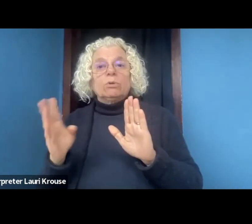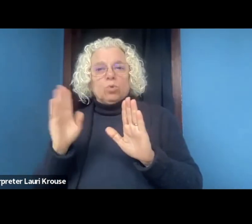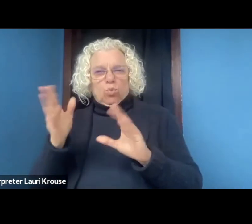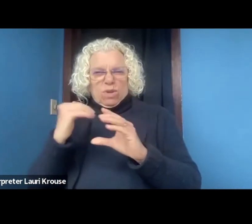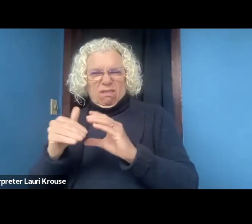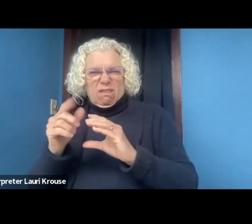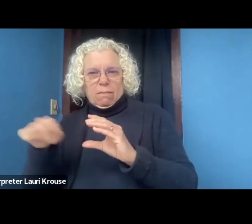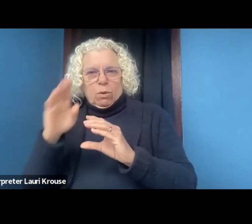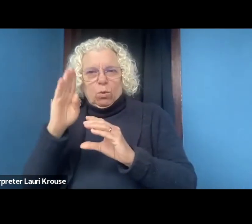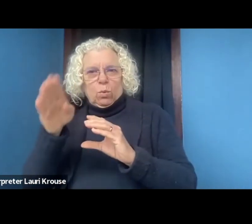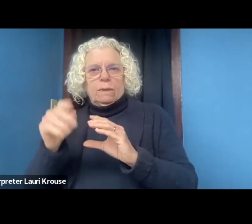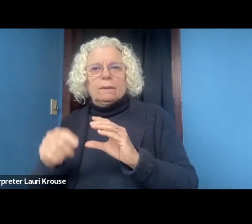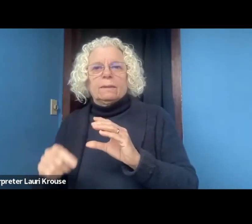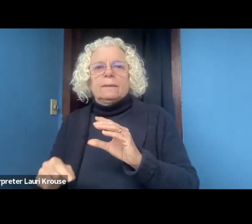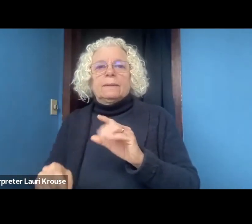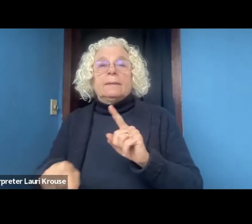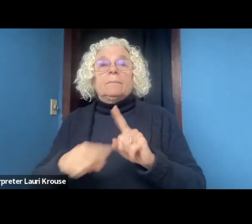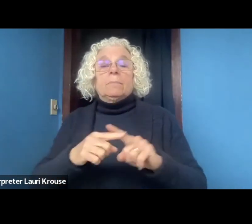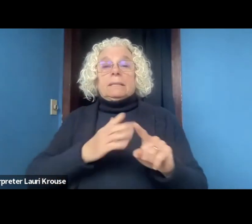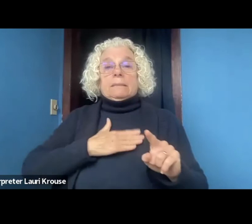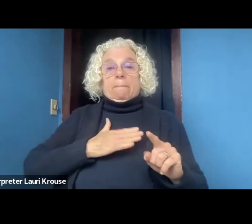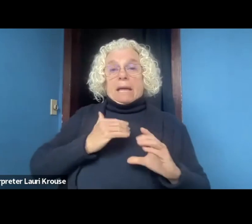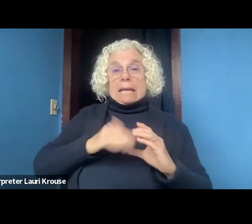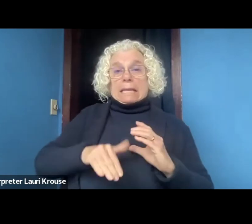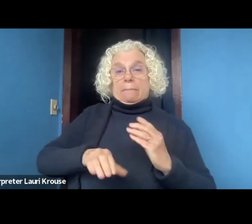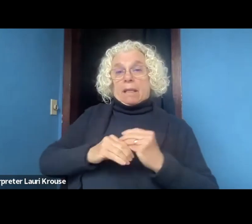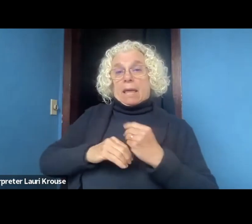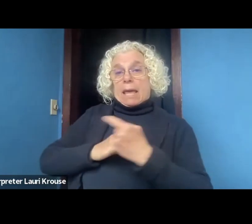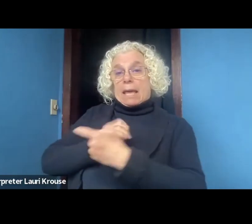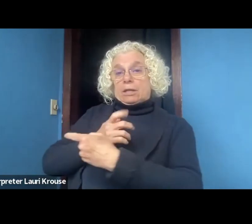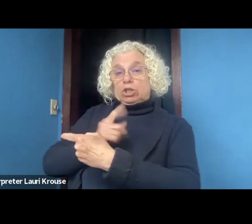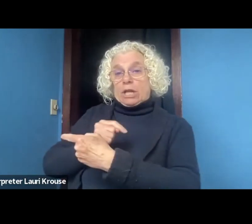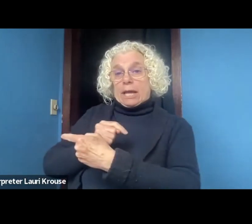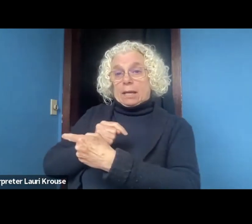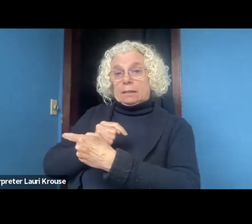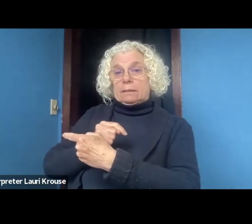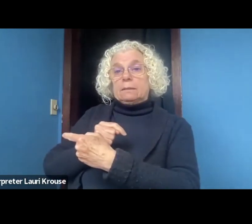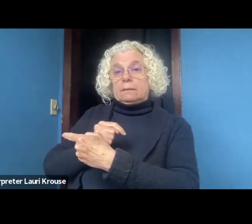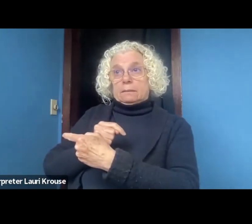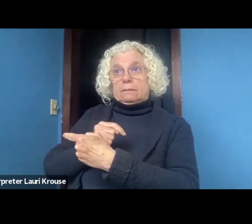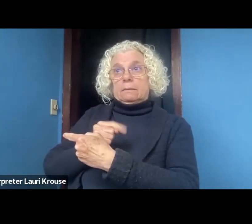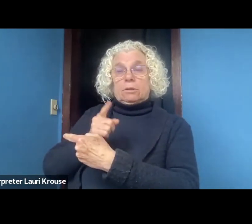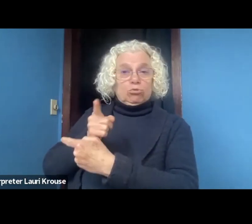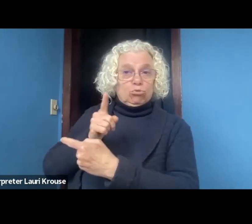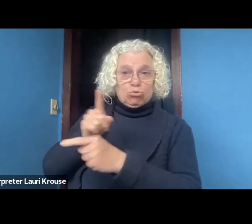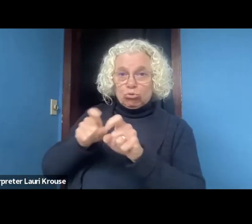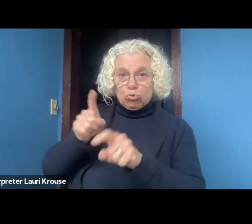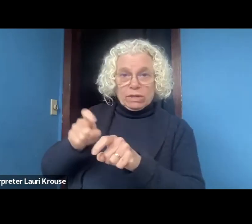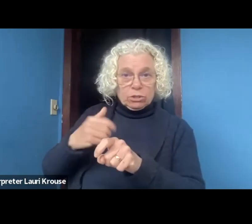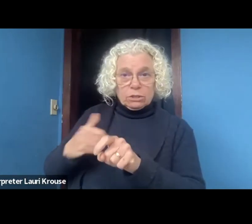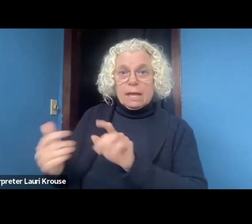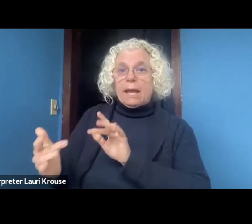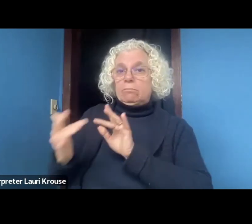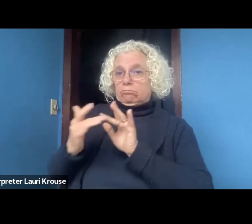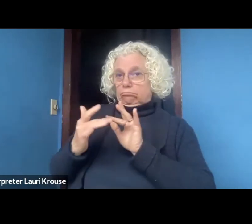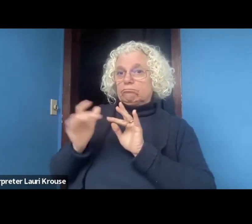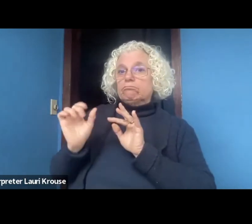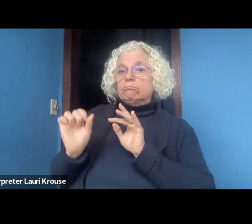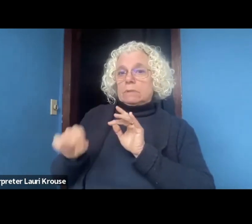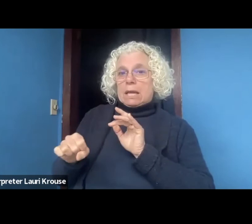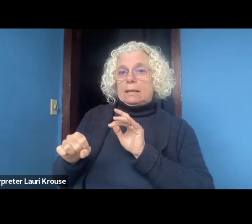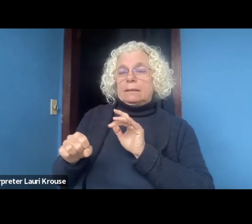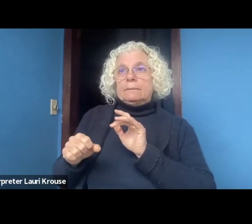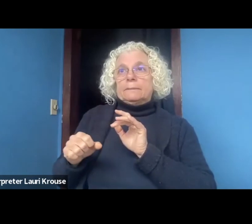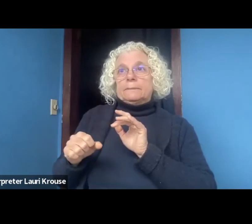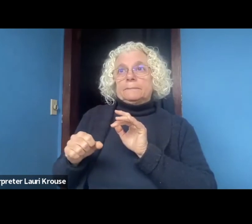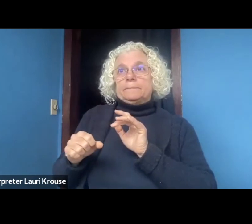it. And then I'll also put my email in the chat if you want to reach out to me with any questions about any of these resources,